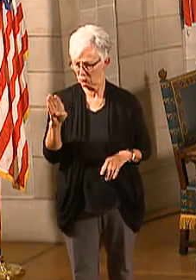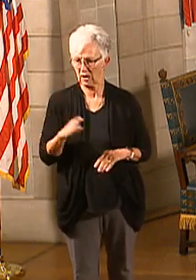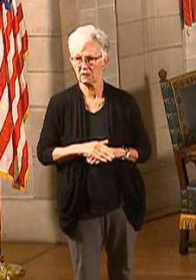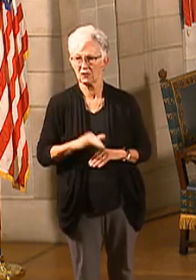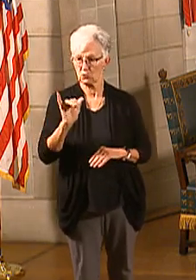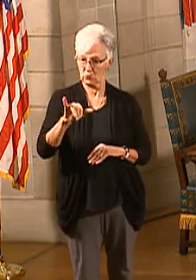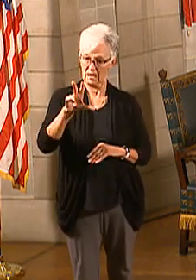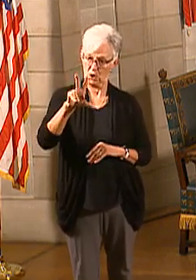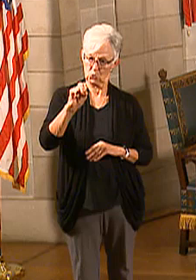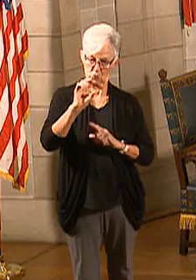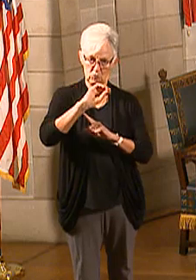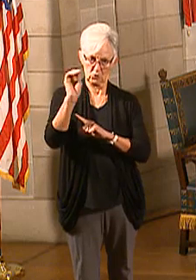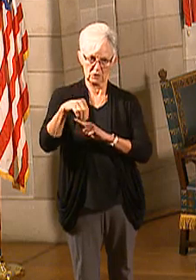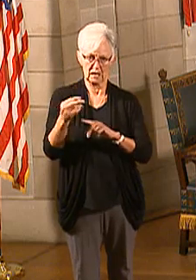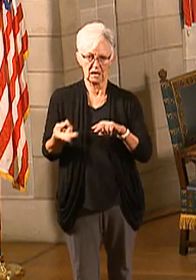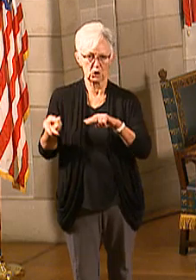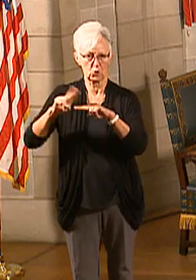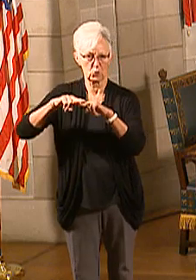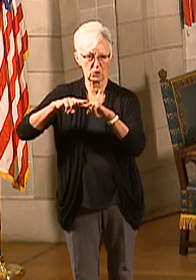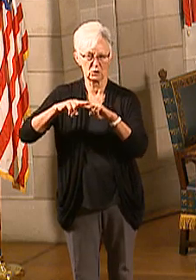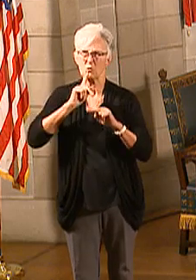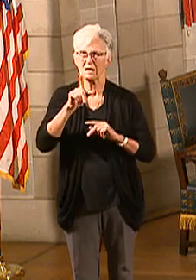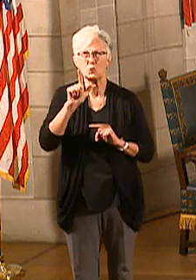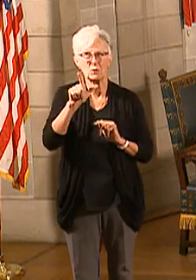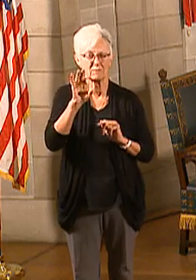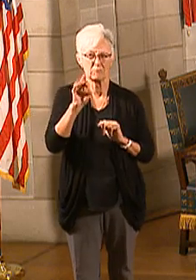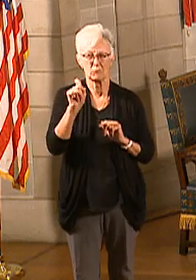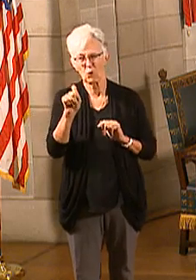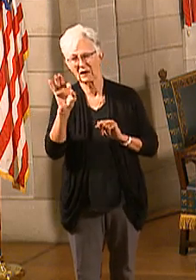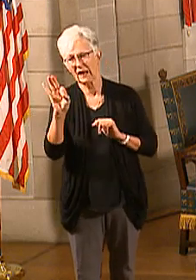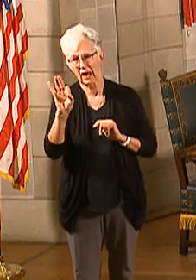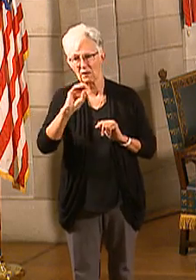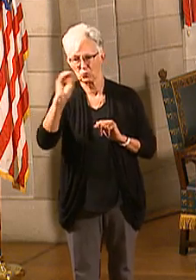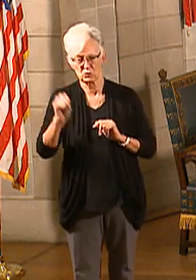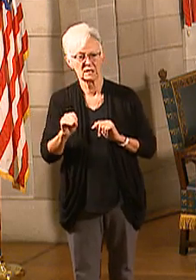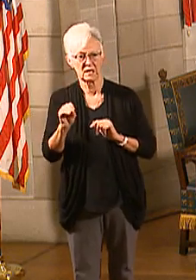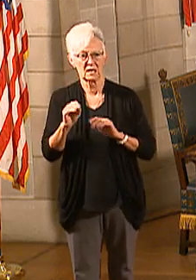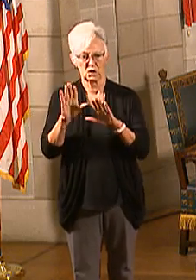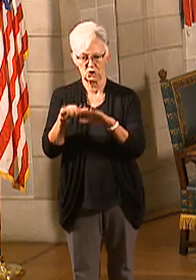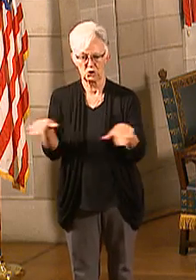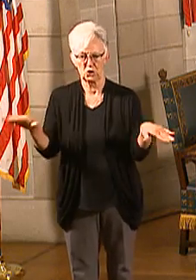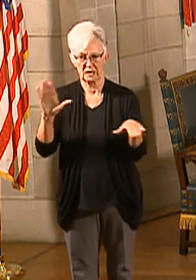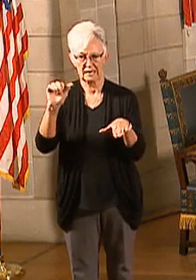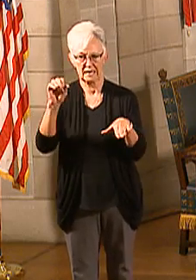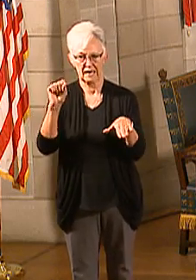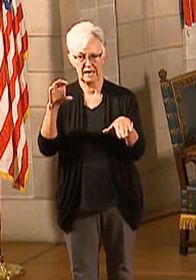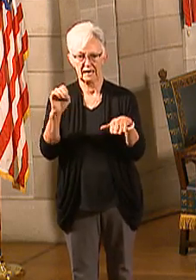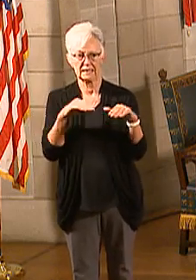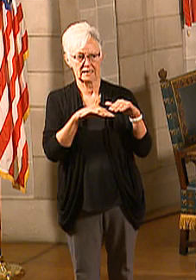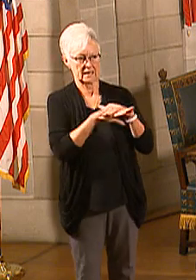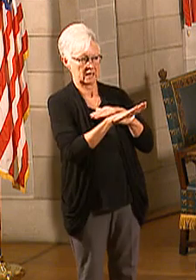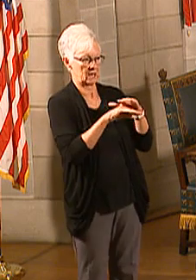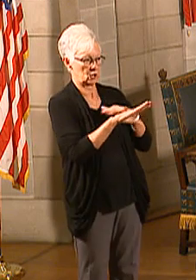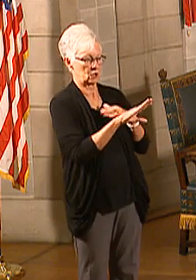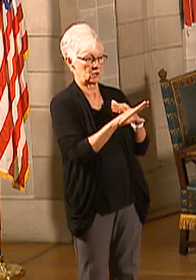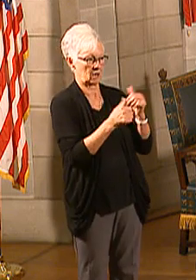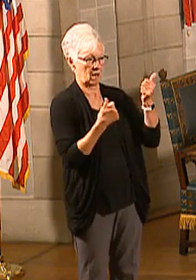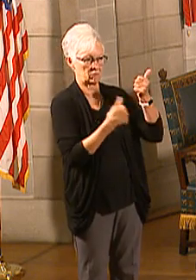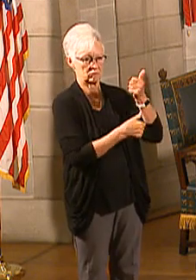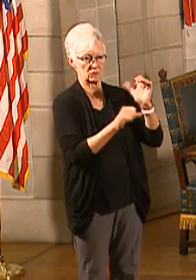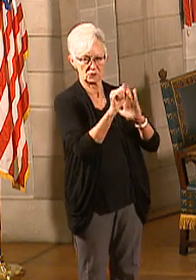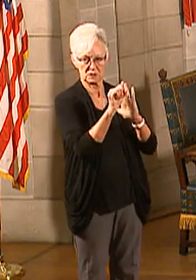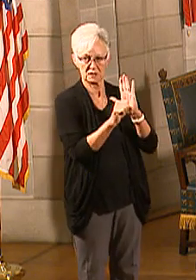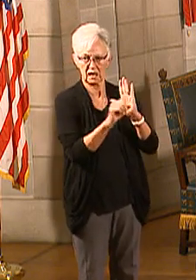increase in the number of kids, it's actually 29.9, children in cases coming into the state. We also